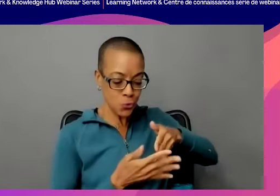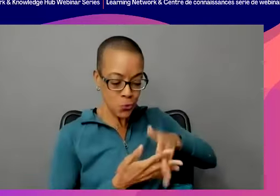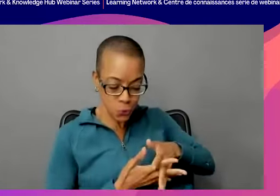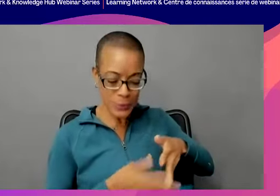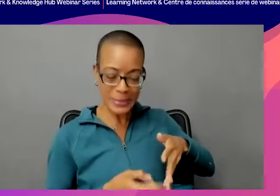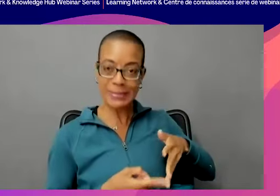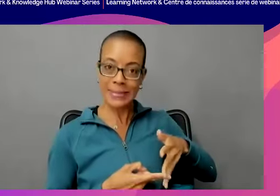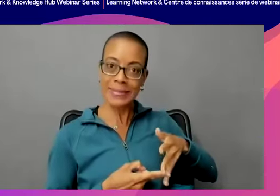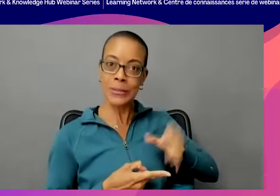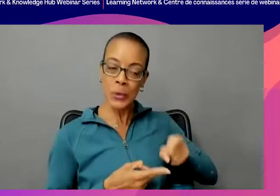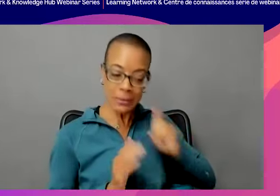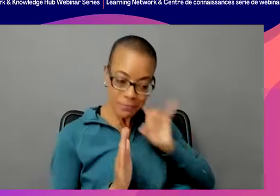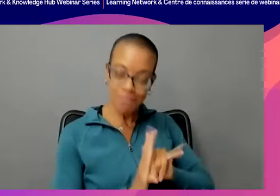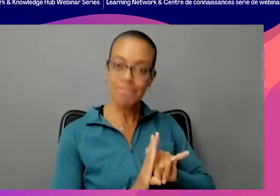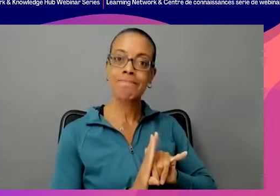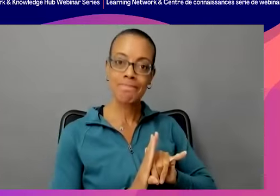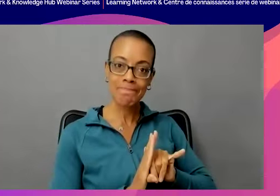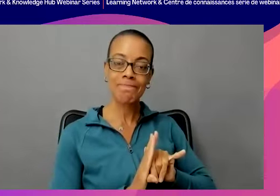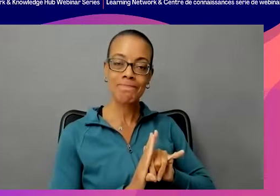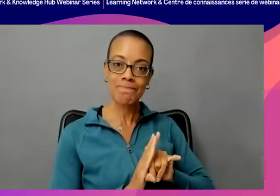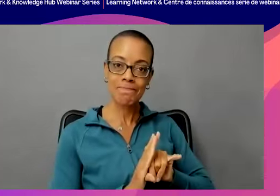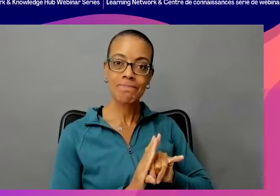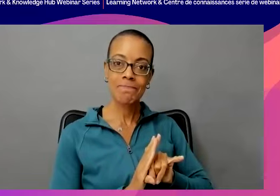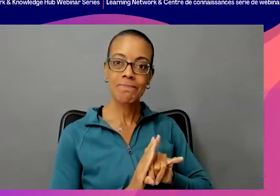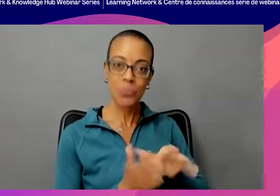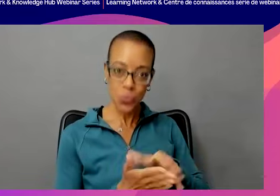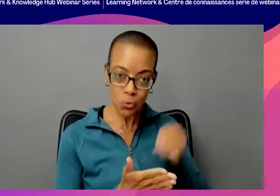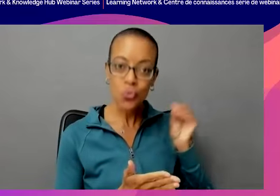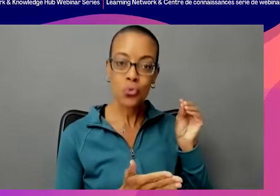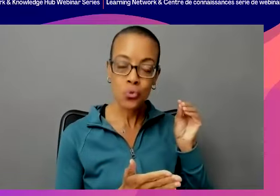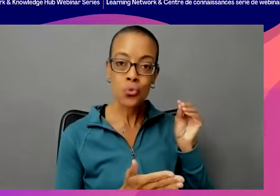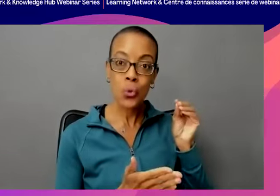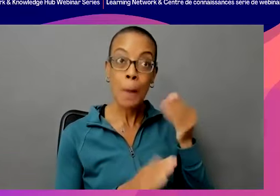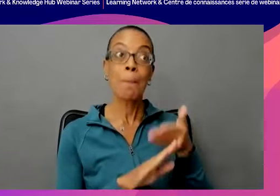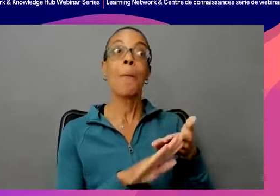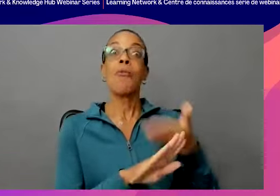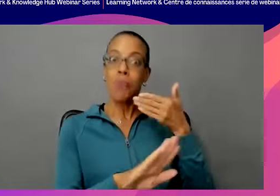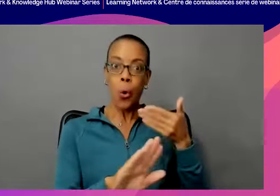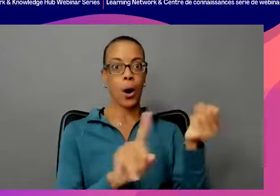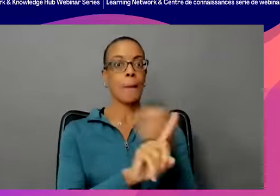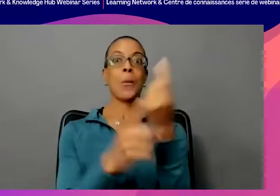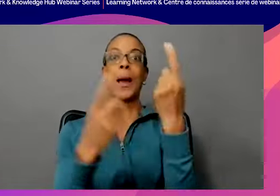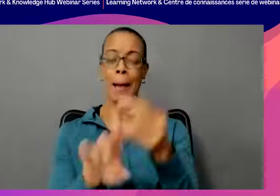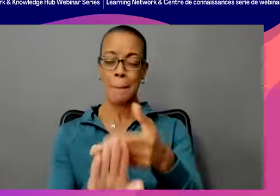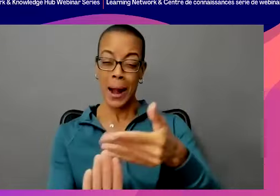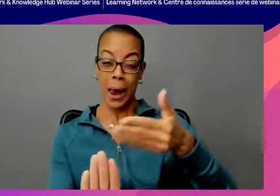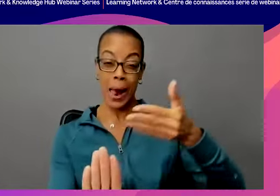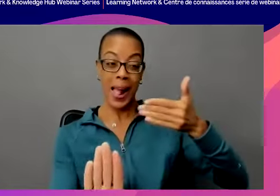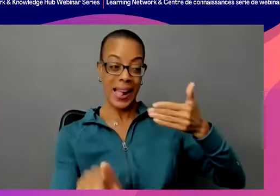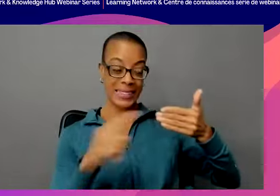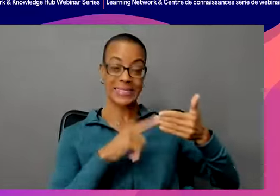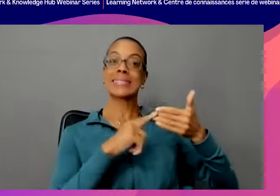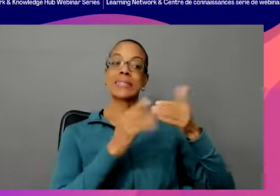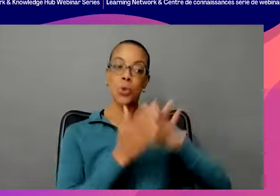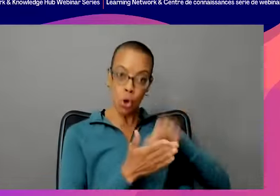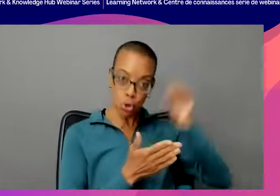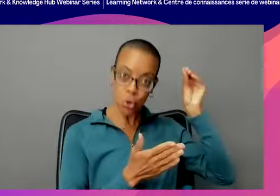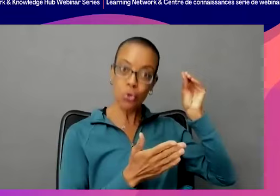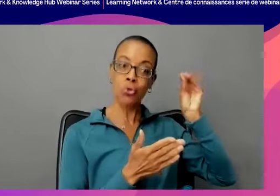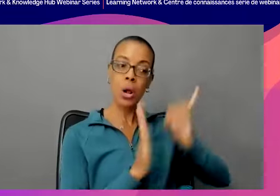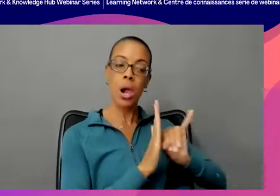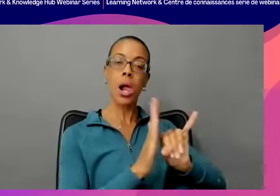rhythm almost to what abuse before the abuse happens. So it's important to learn these spiral of abuse and